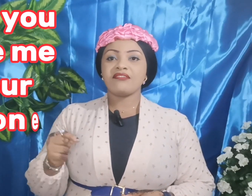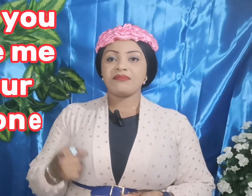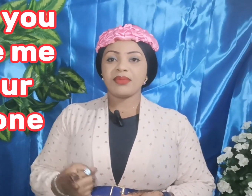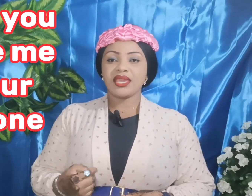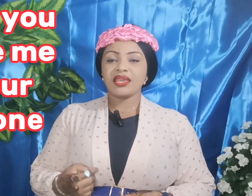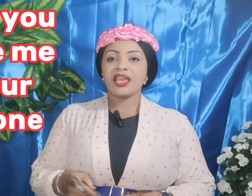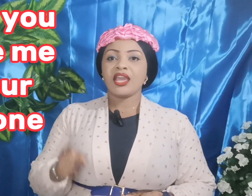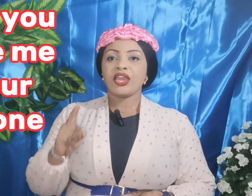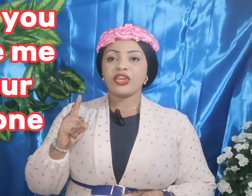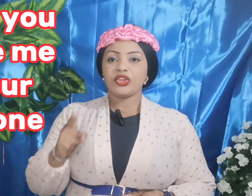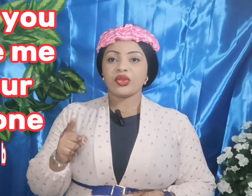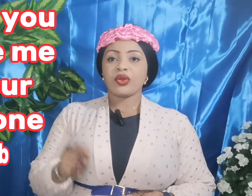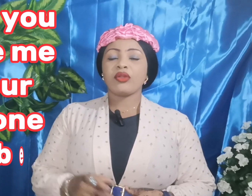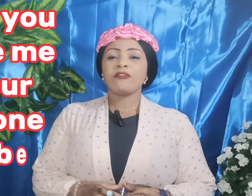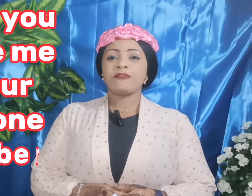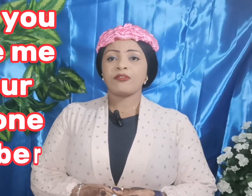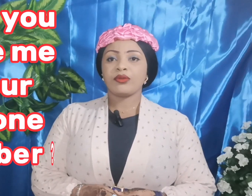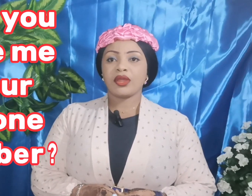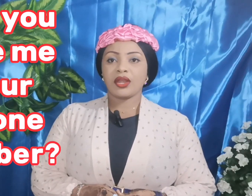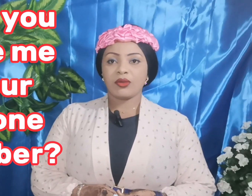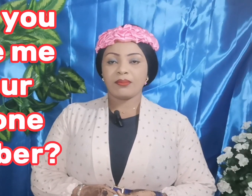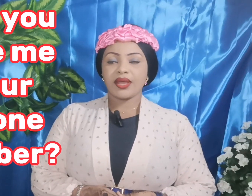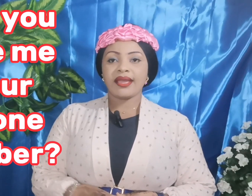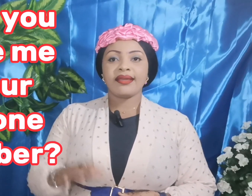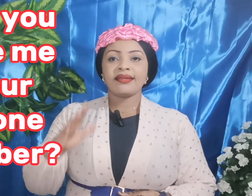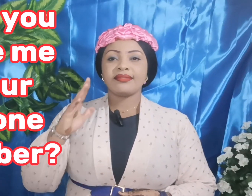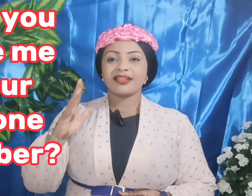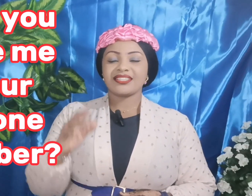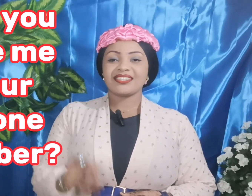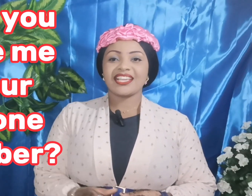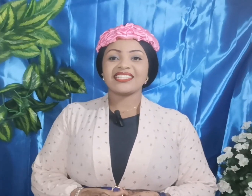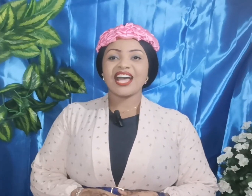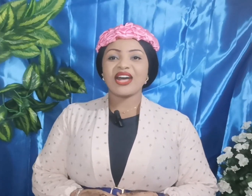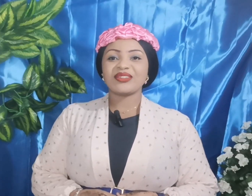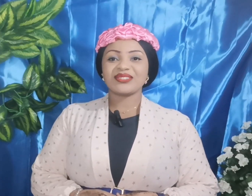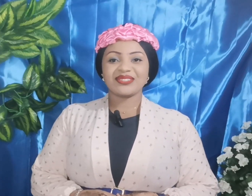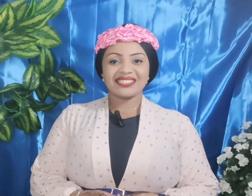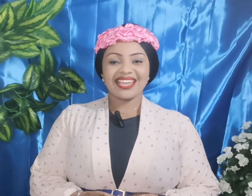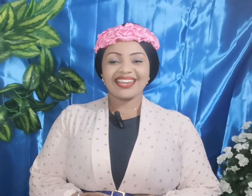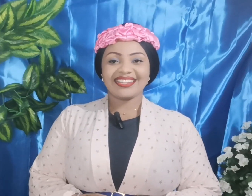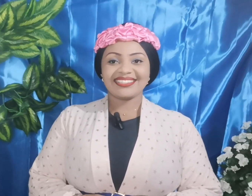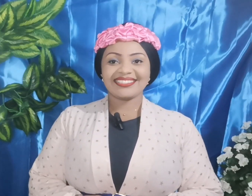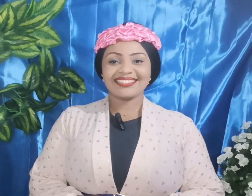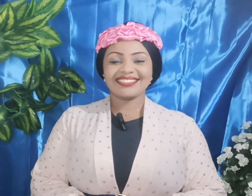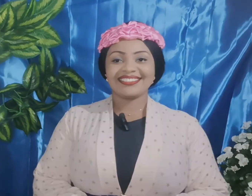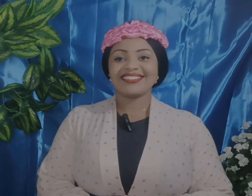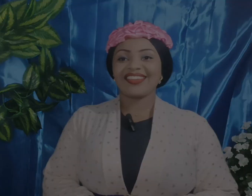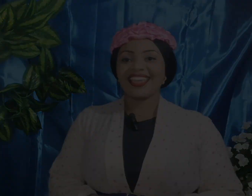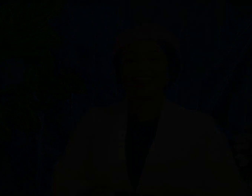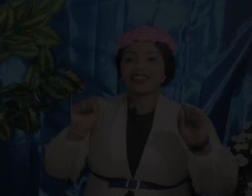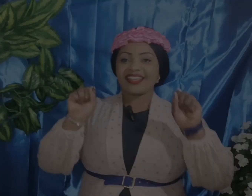me your phone number? This is how to sign it. Okay?